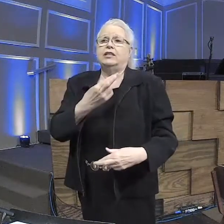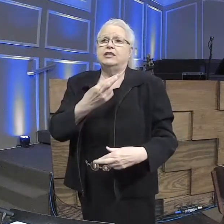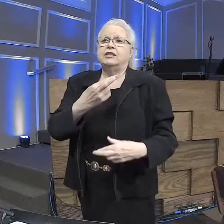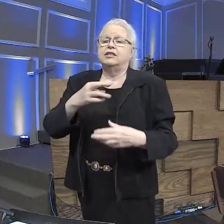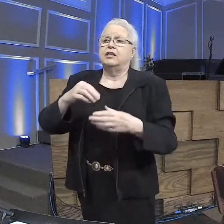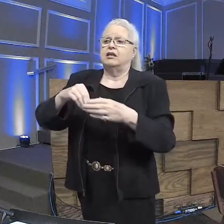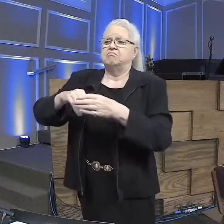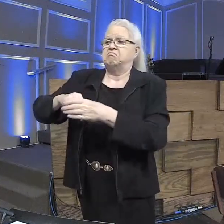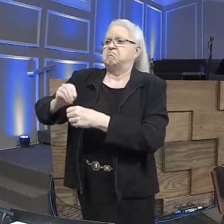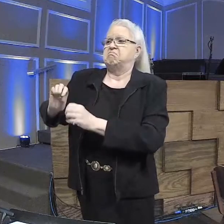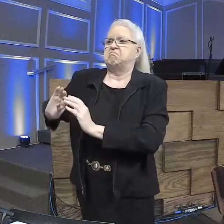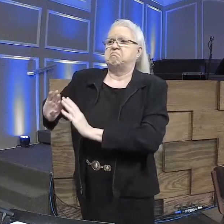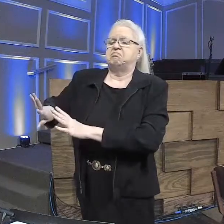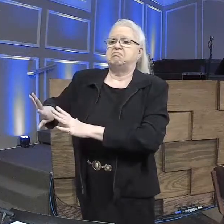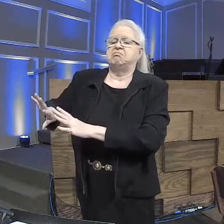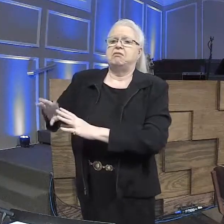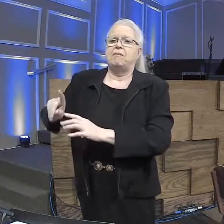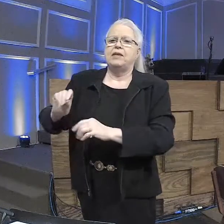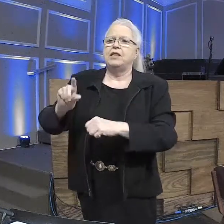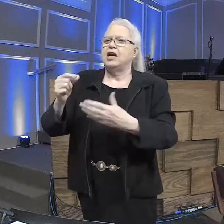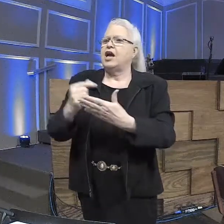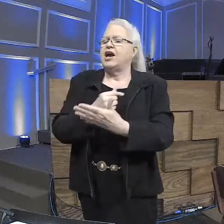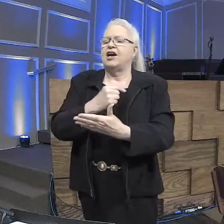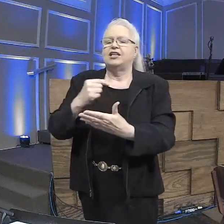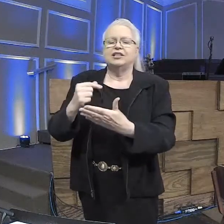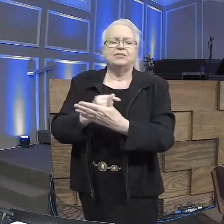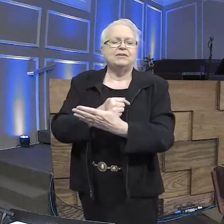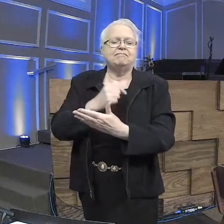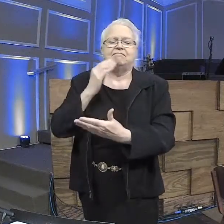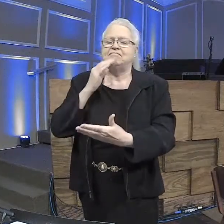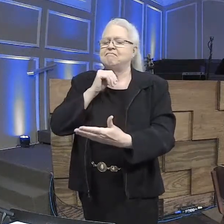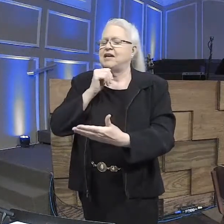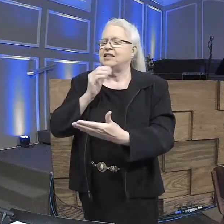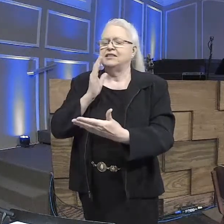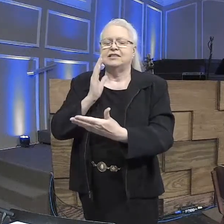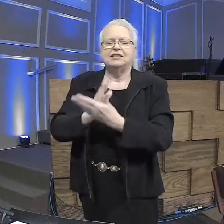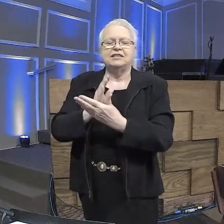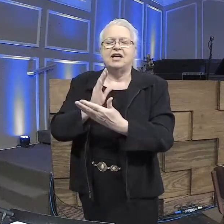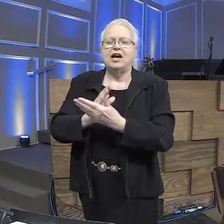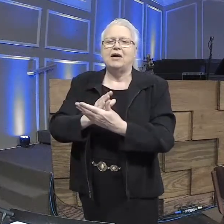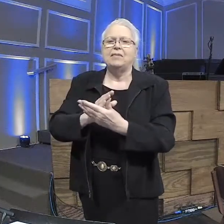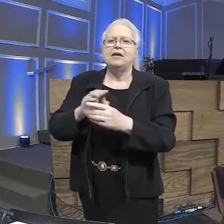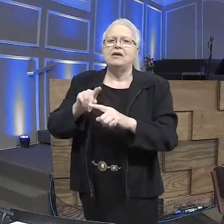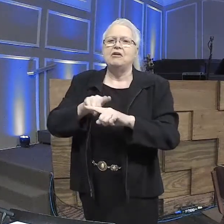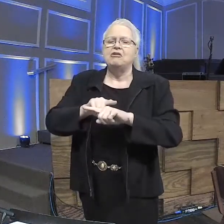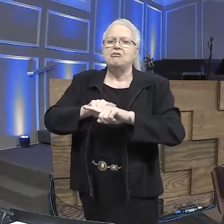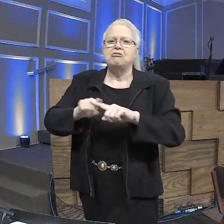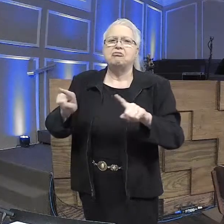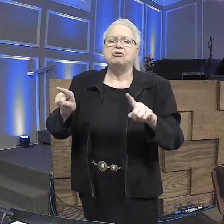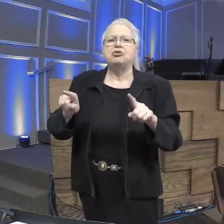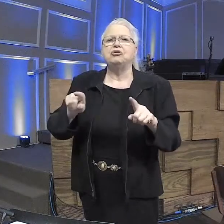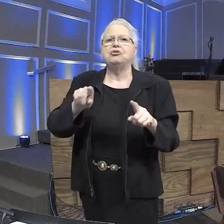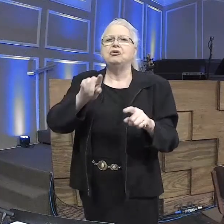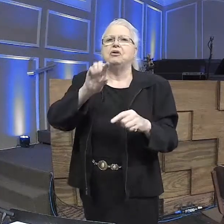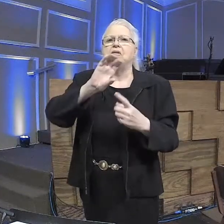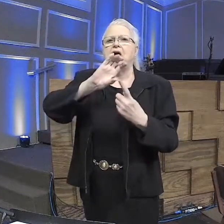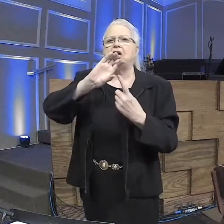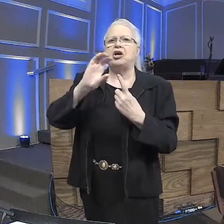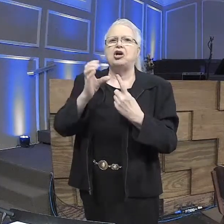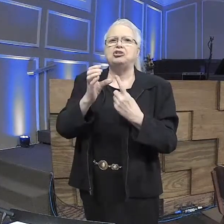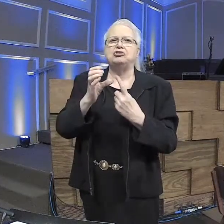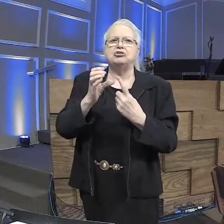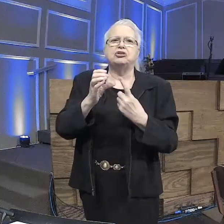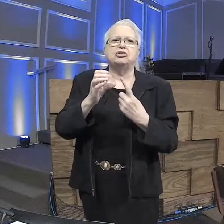Christ will not be deterred by naysayers, opposition, cultural threats, or liberal politicians. So